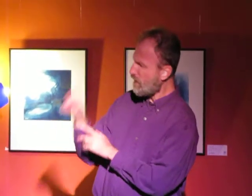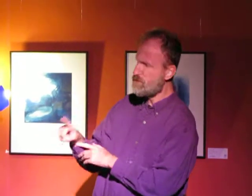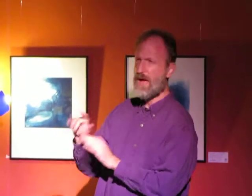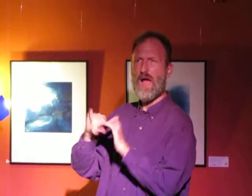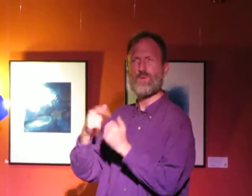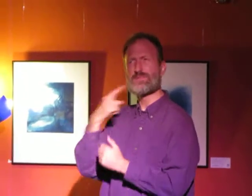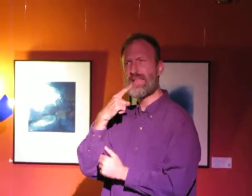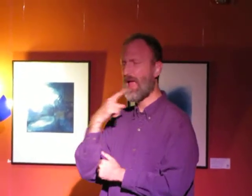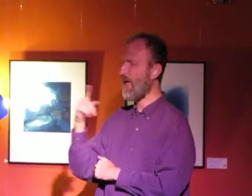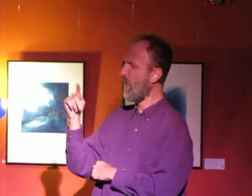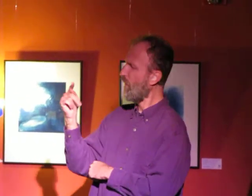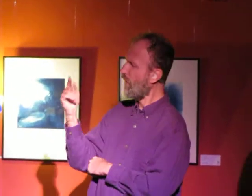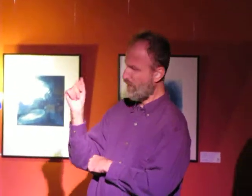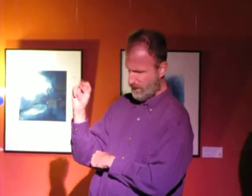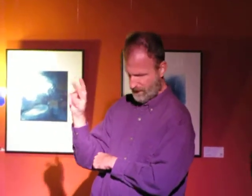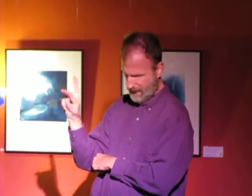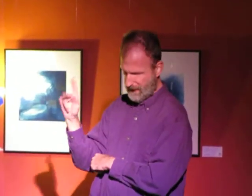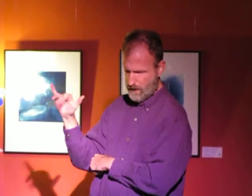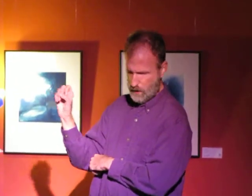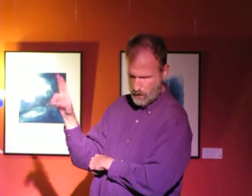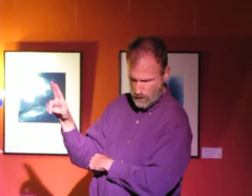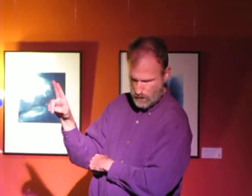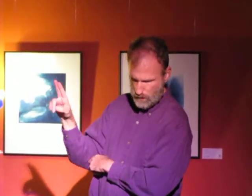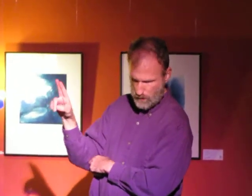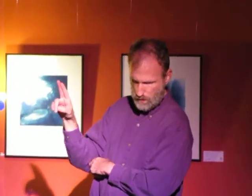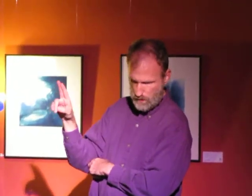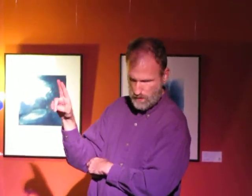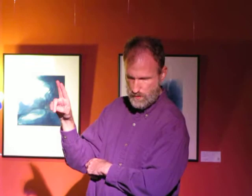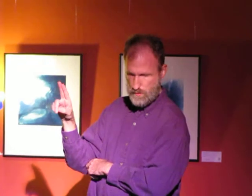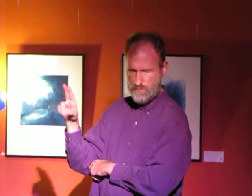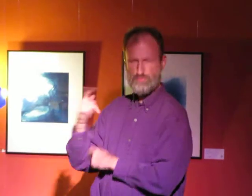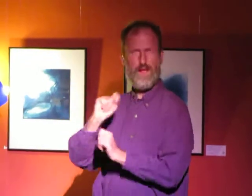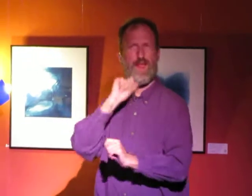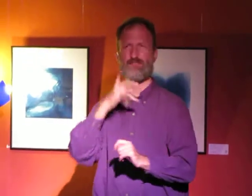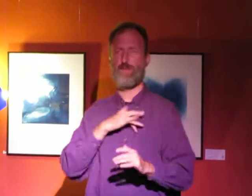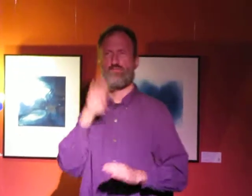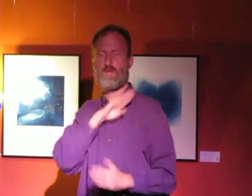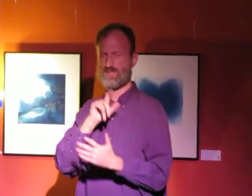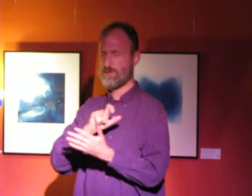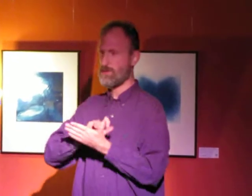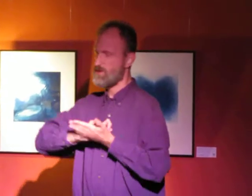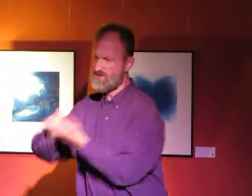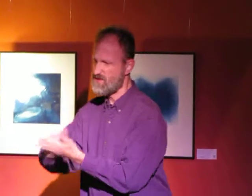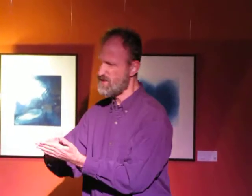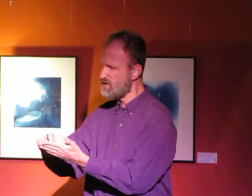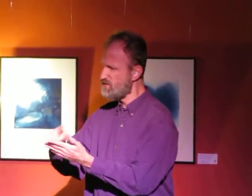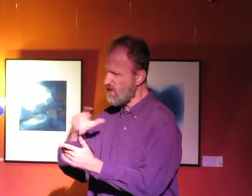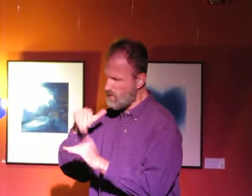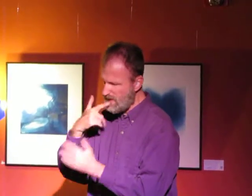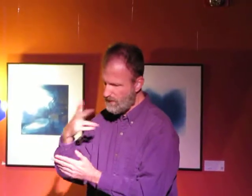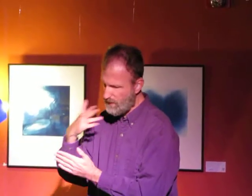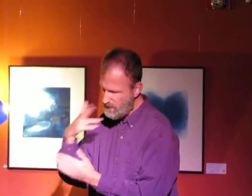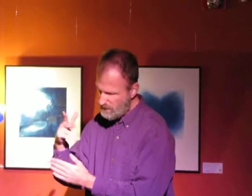Repeat the question. Do not feel frustrated when he shakes his head no.